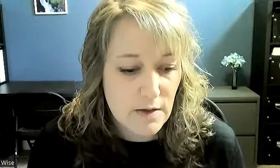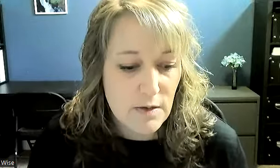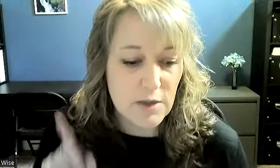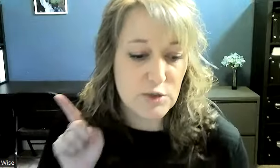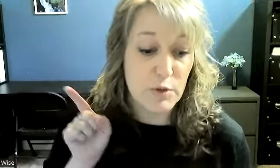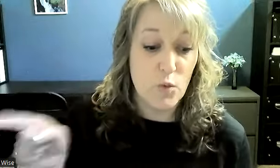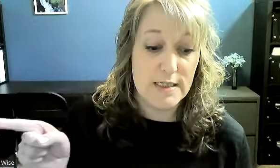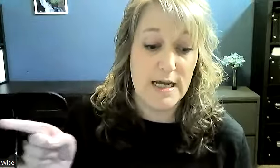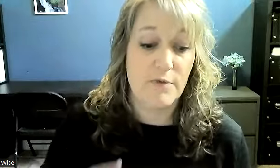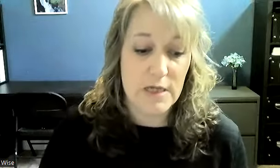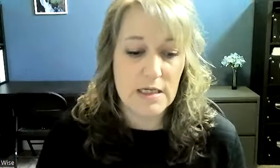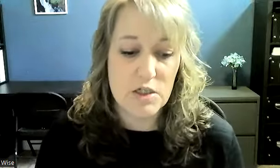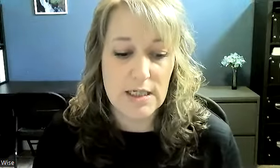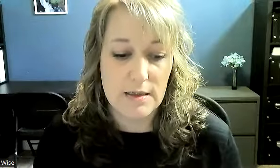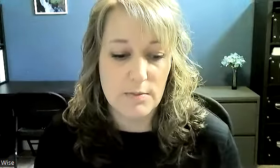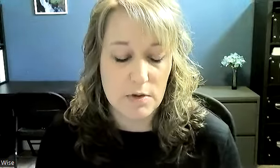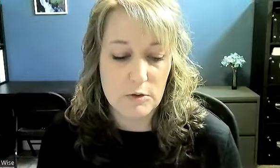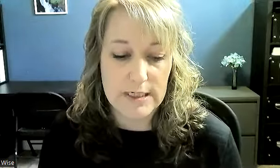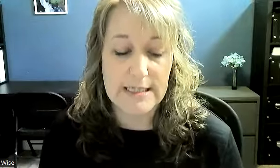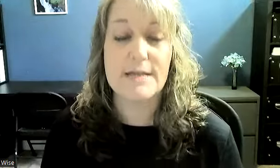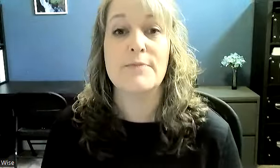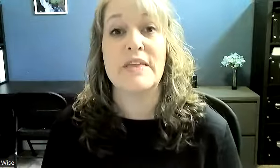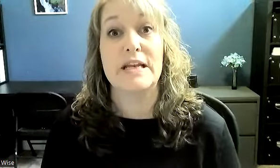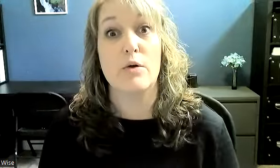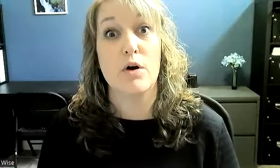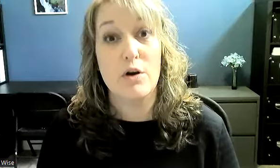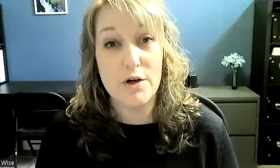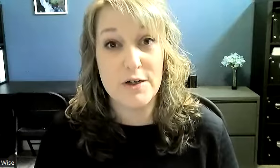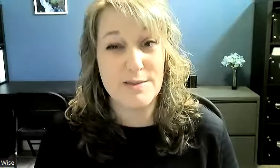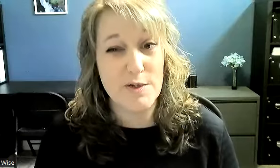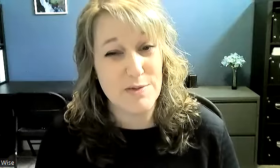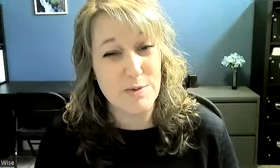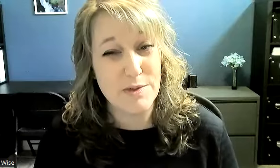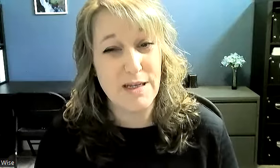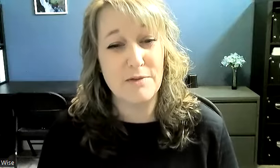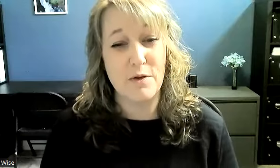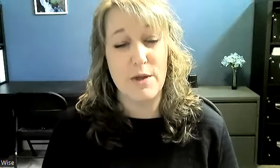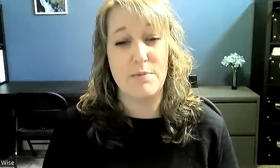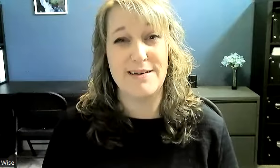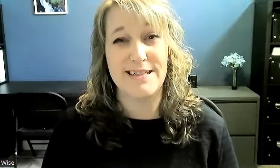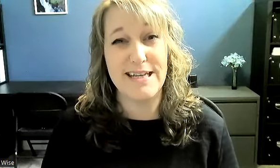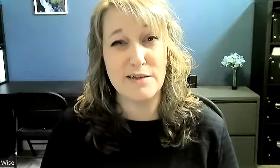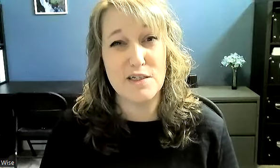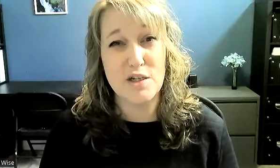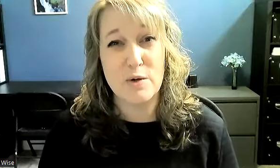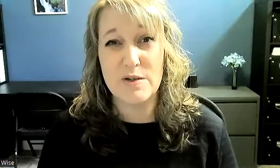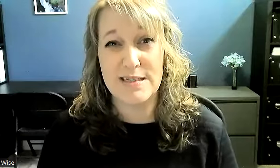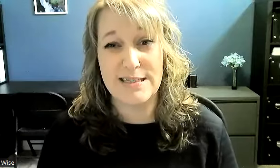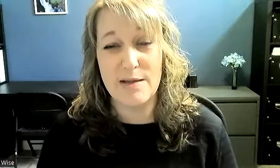And just point one time for he, she, him, her, or it. Now, her is one you have to be really careful with, because in English, we use the same